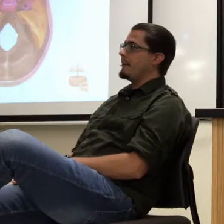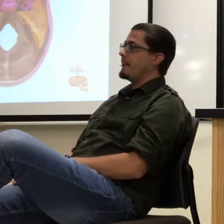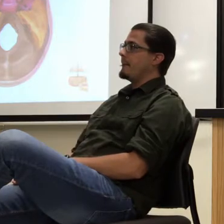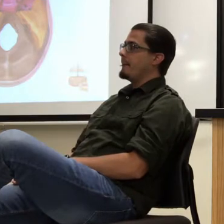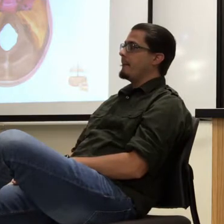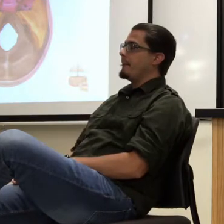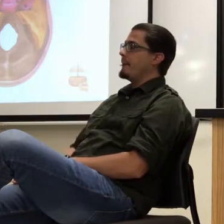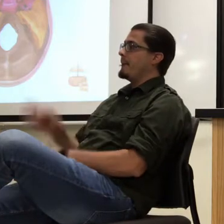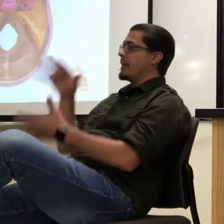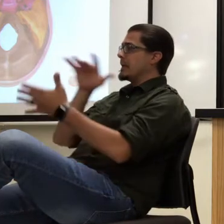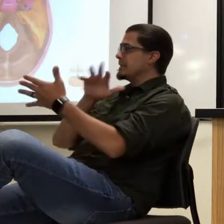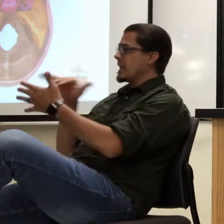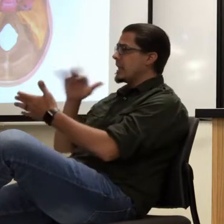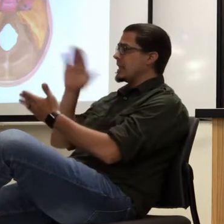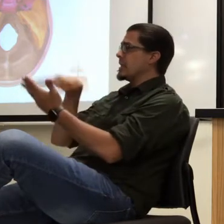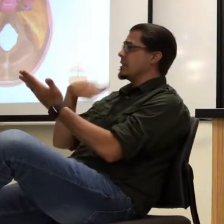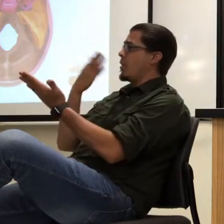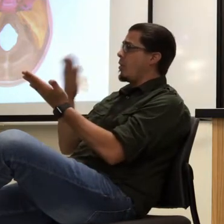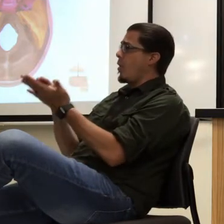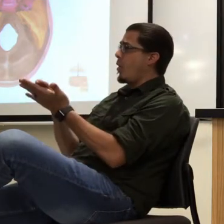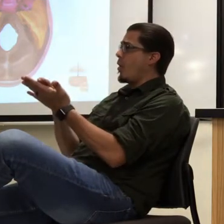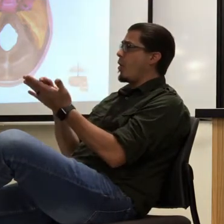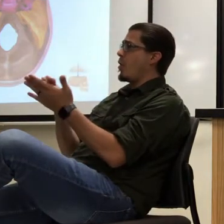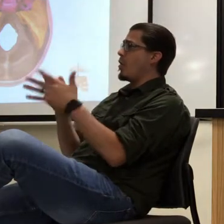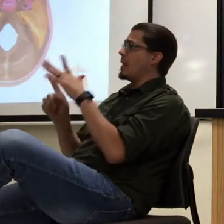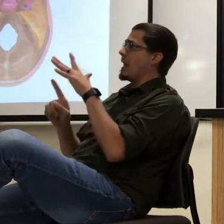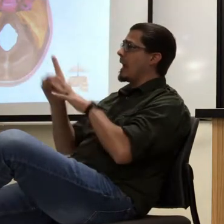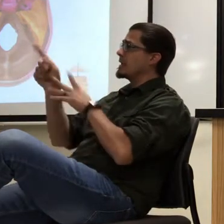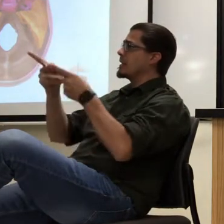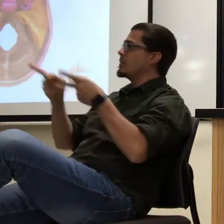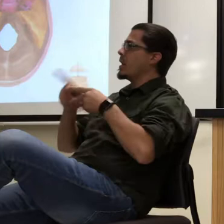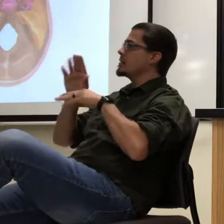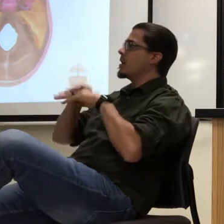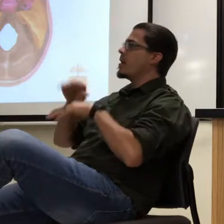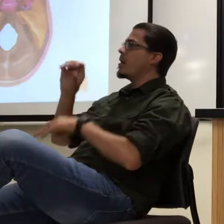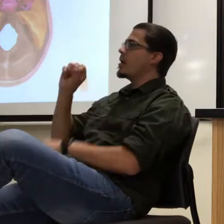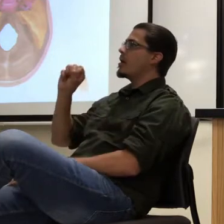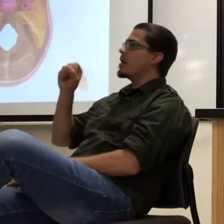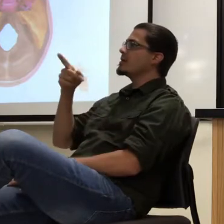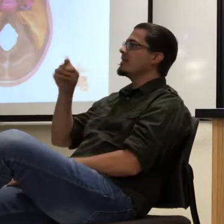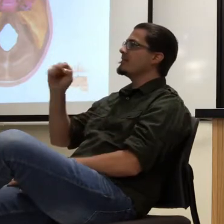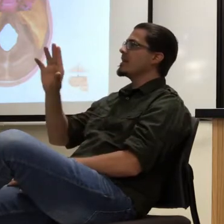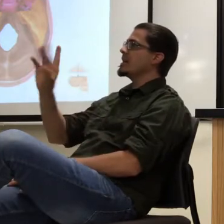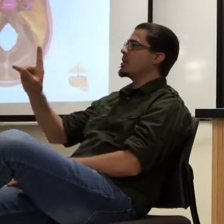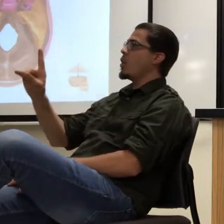You can study all of these exit points on the sphenoid bone.